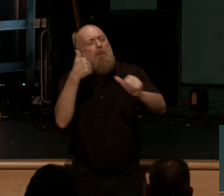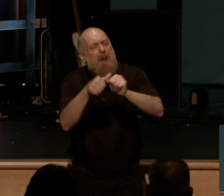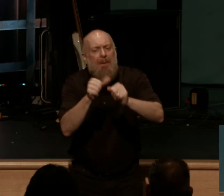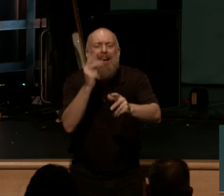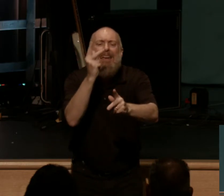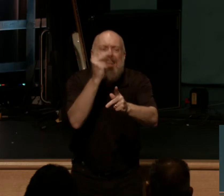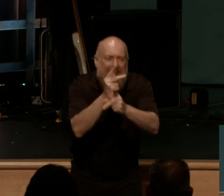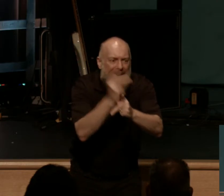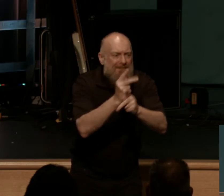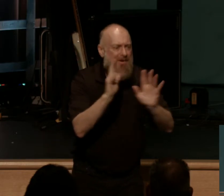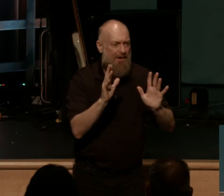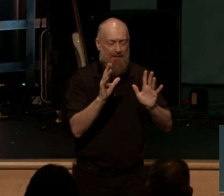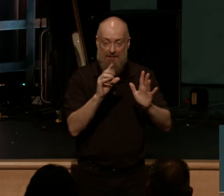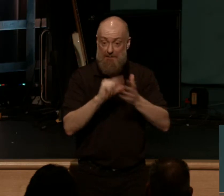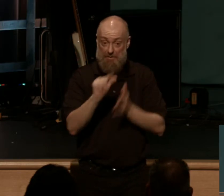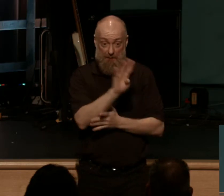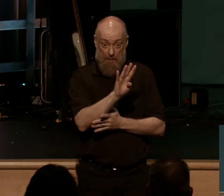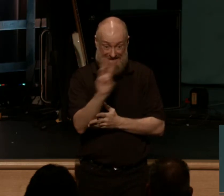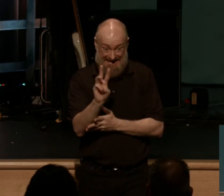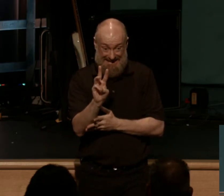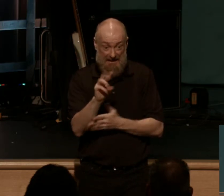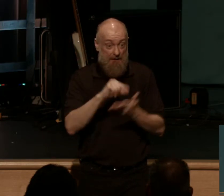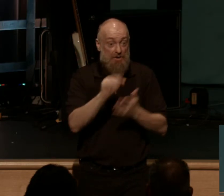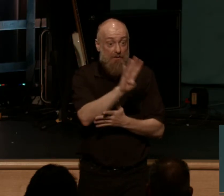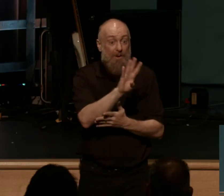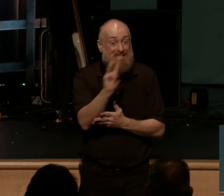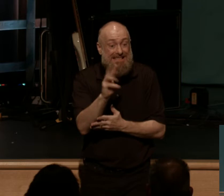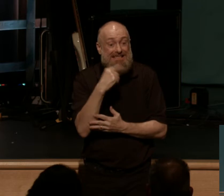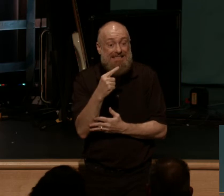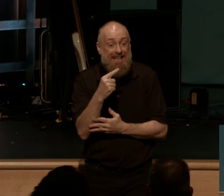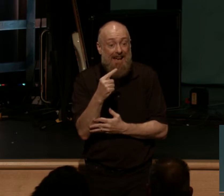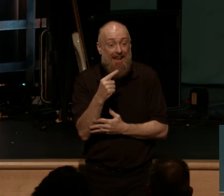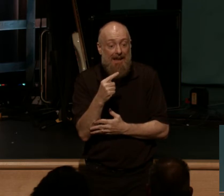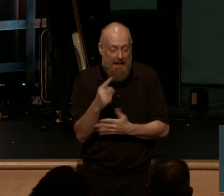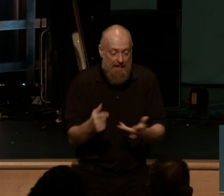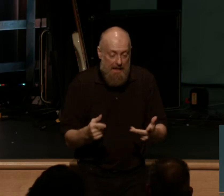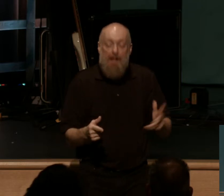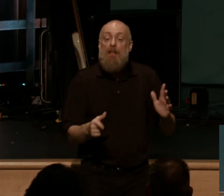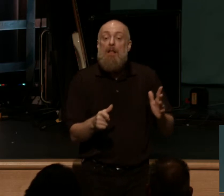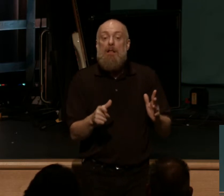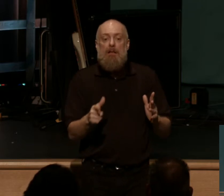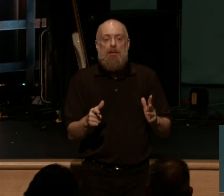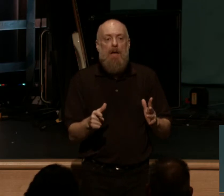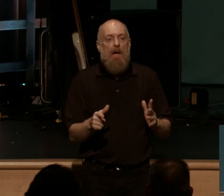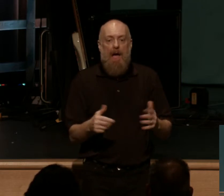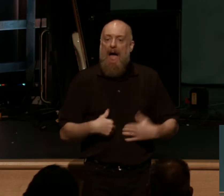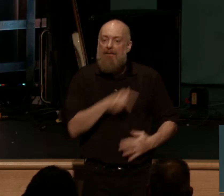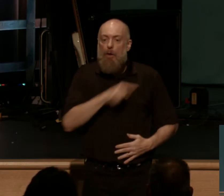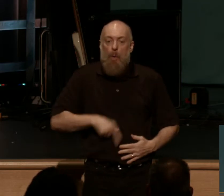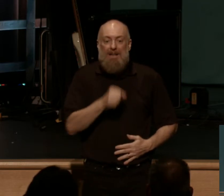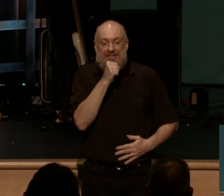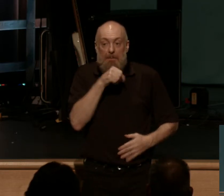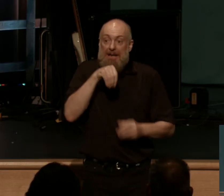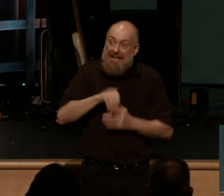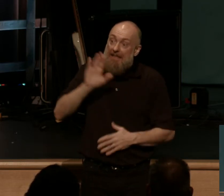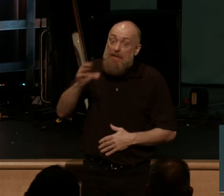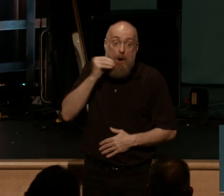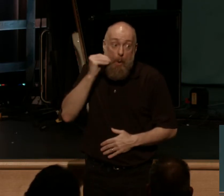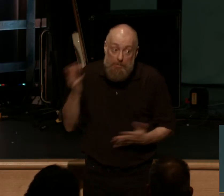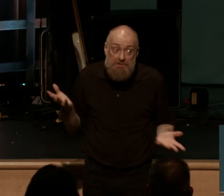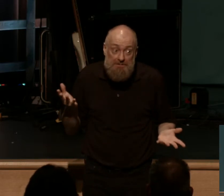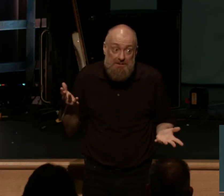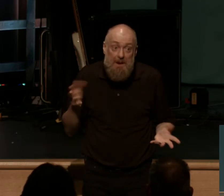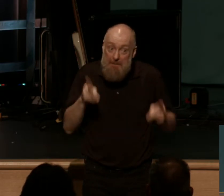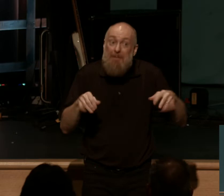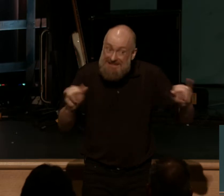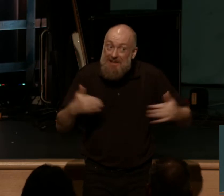And look at verse 46. Verse 46 says, breaking bread in their homes. Like in this very passage, apparently,